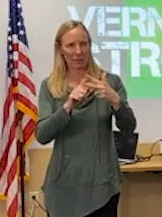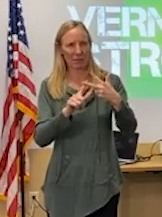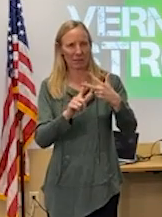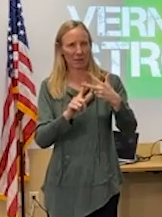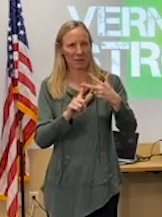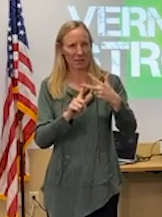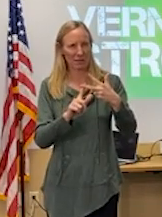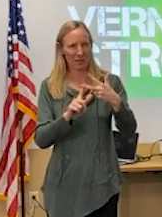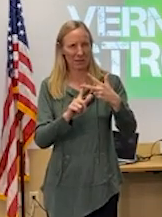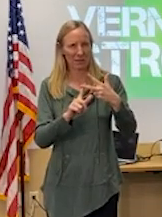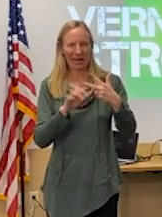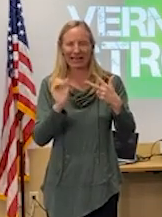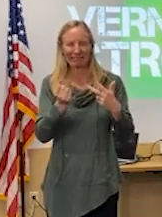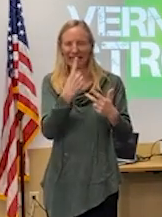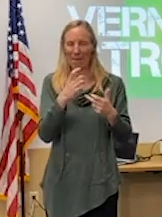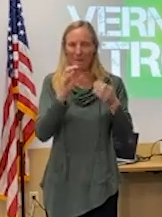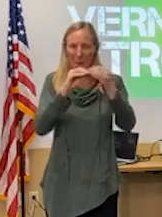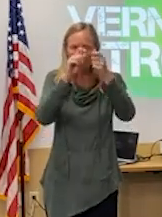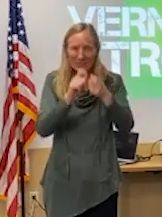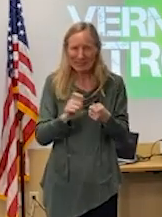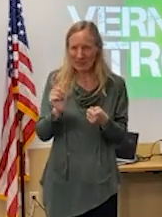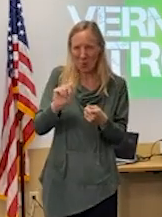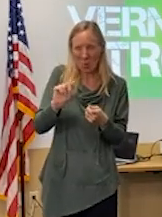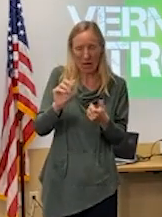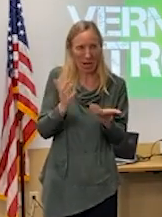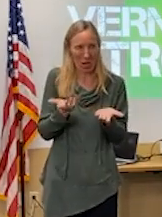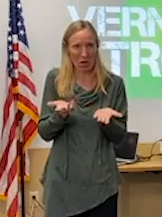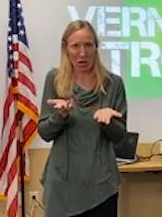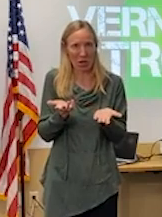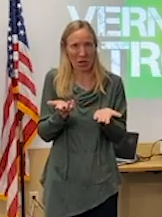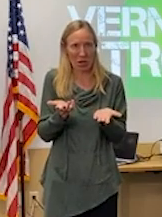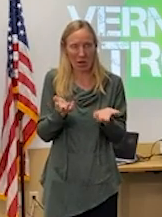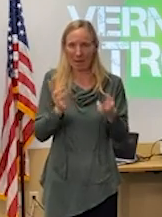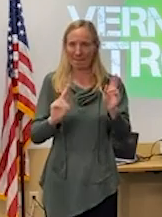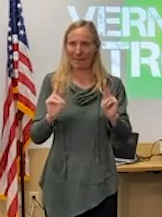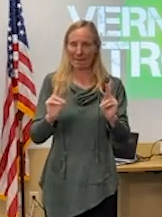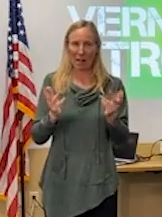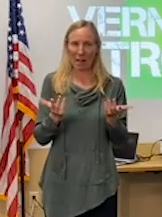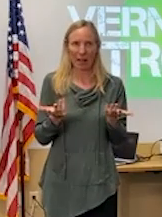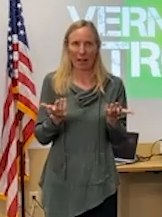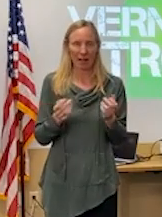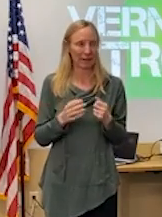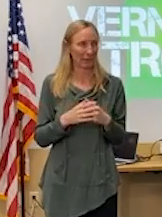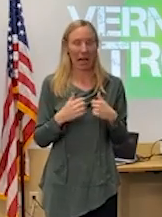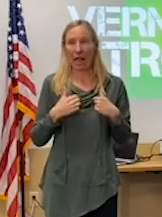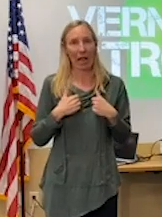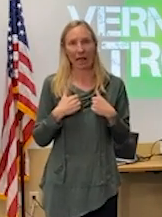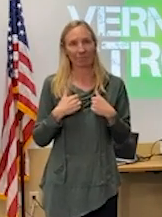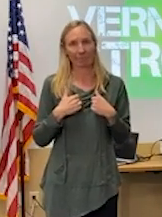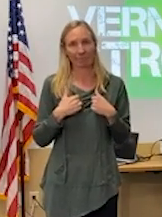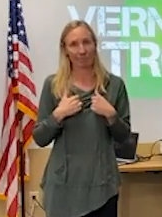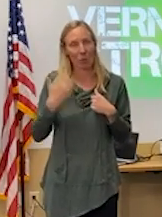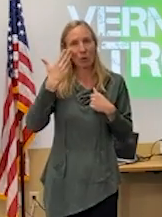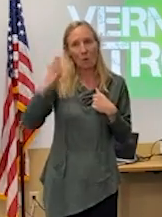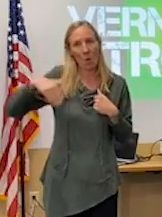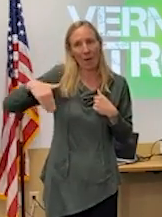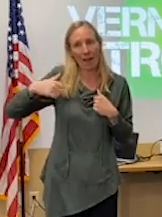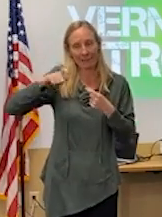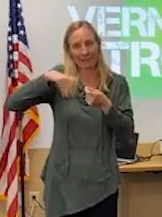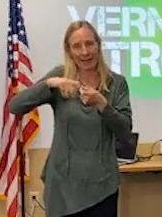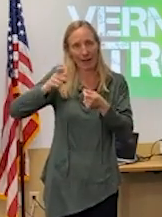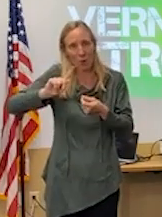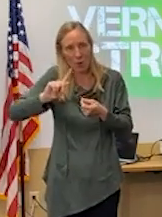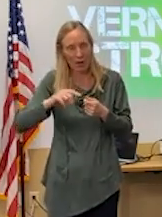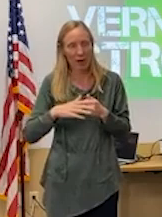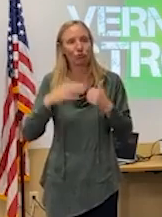first units. Can you speak specifically where in some of these counties people might be located? I can't, because we don't know that yet.